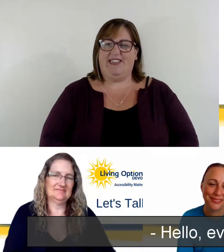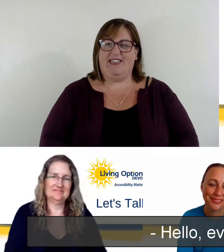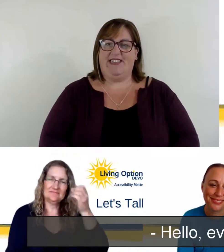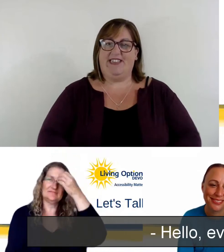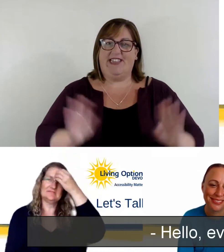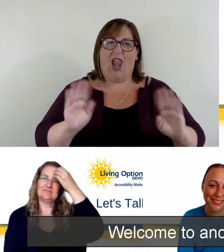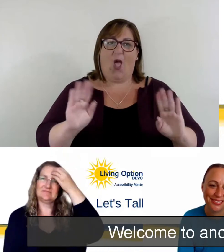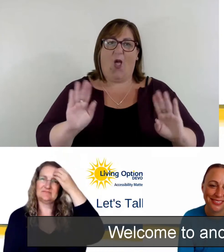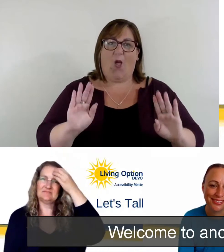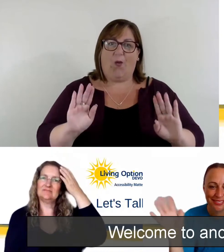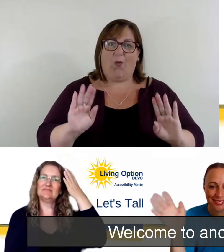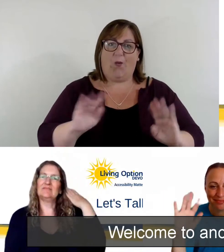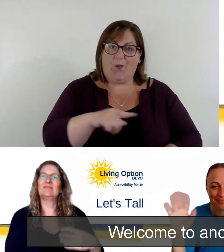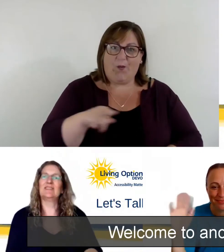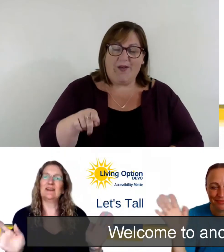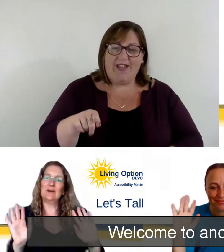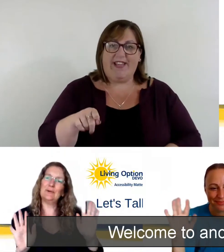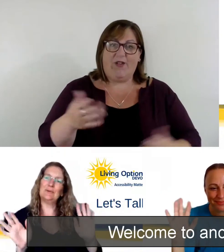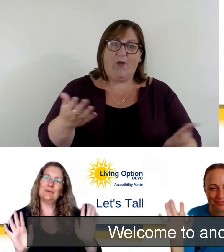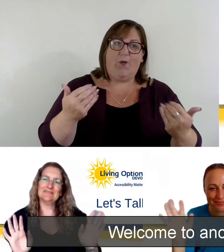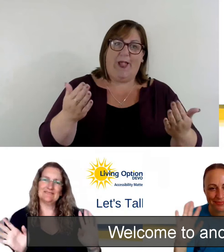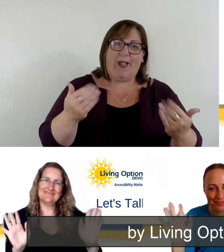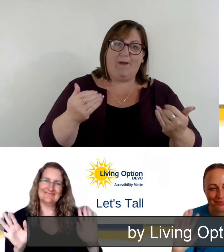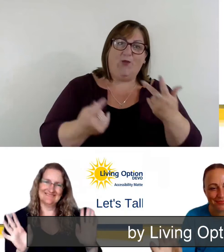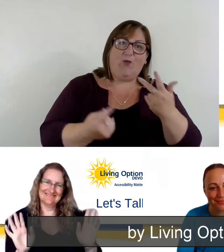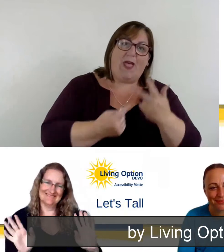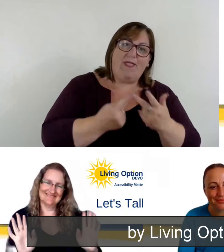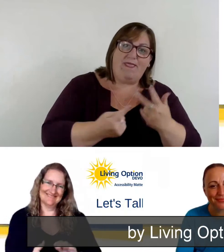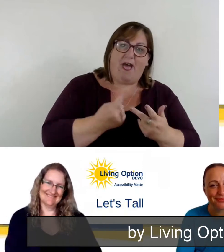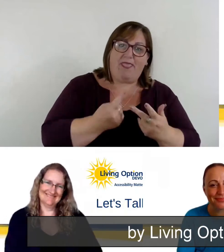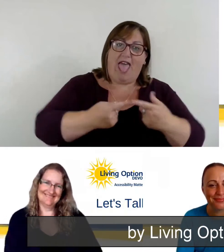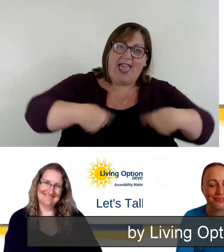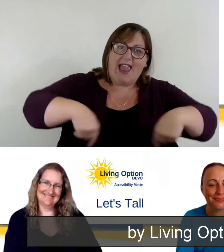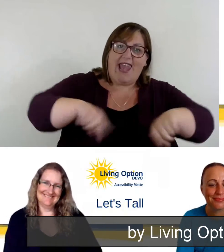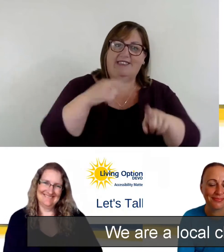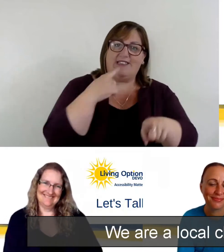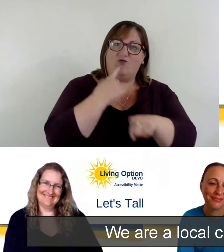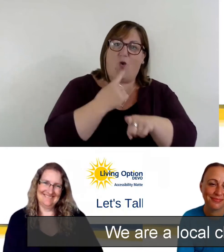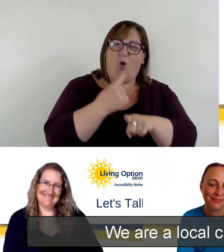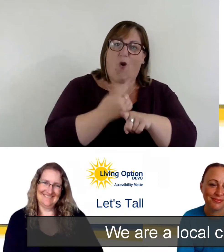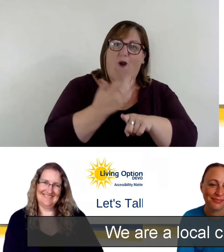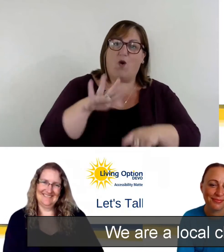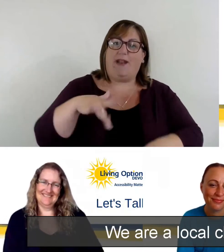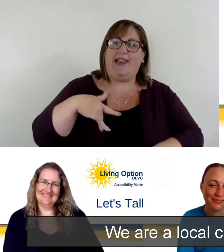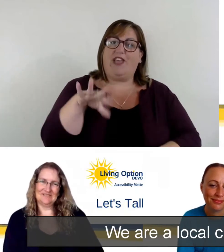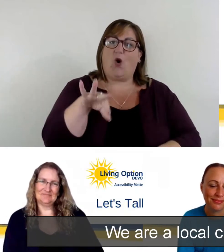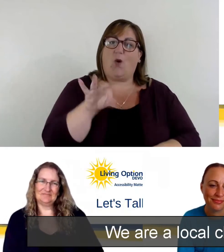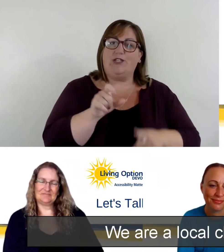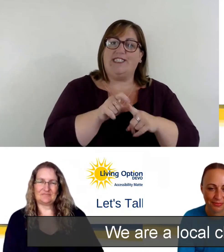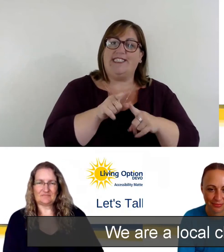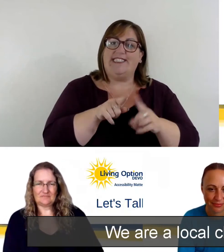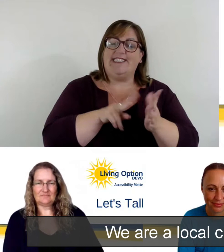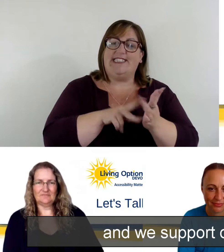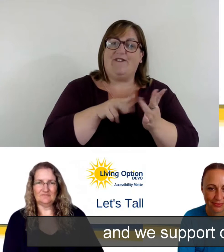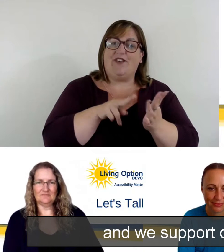Hello everybody, welcome to another Let's Talk by Living Options Devon. We are a local charity